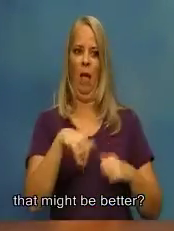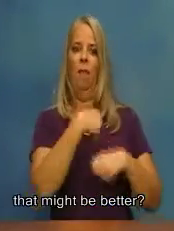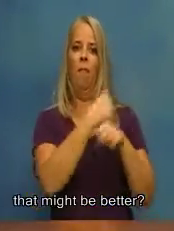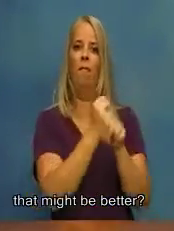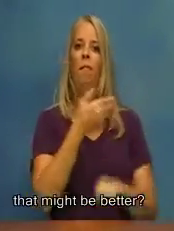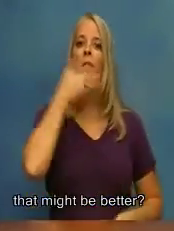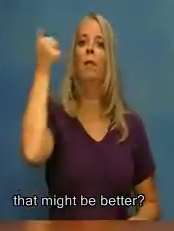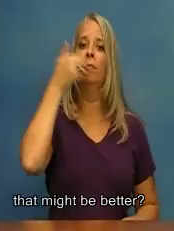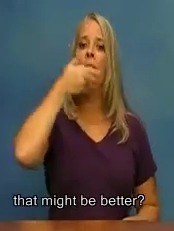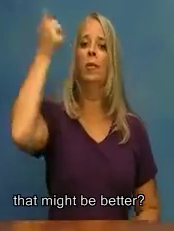That might be better.